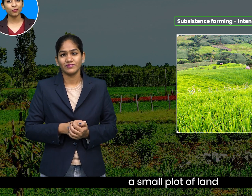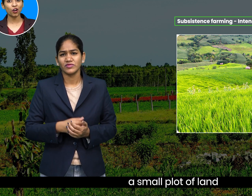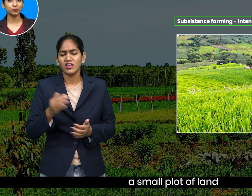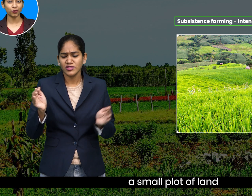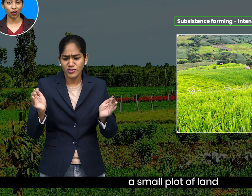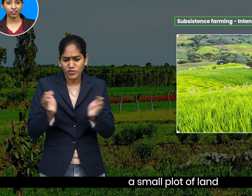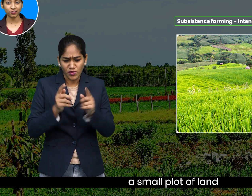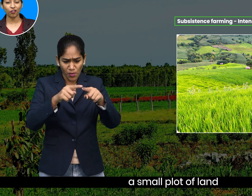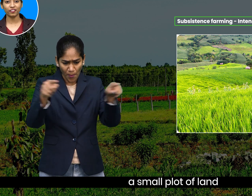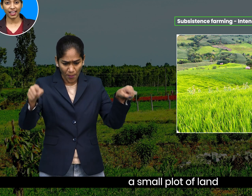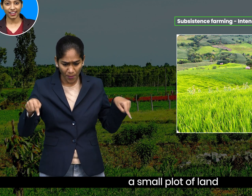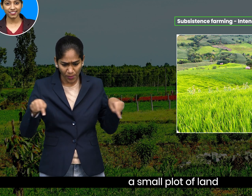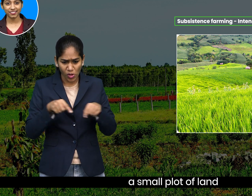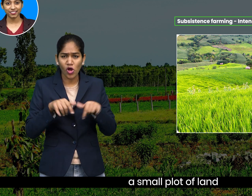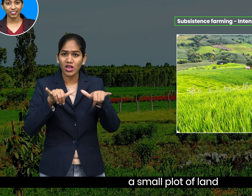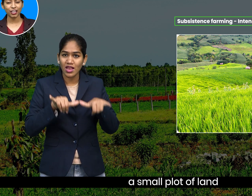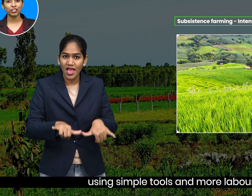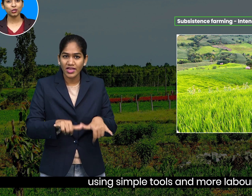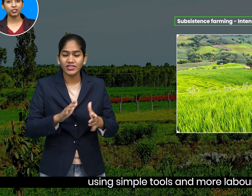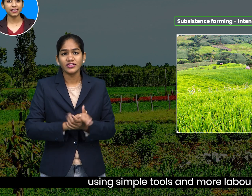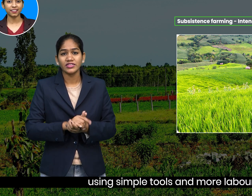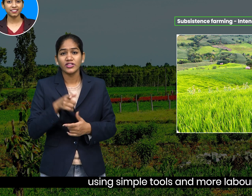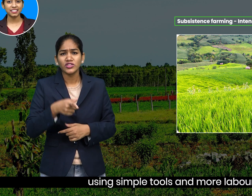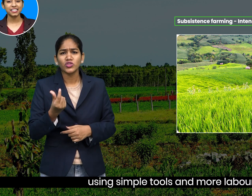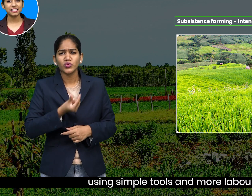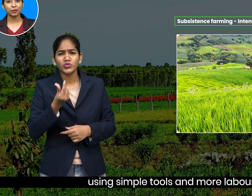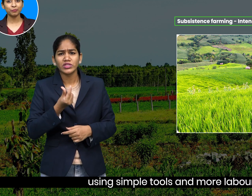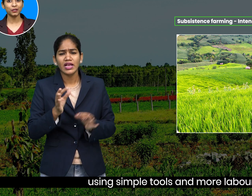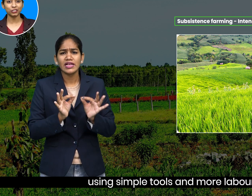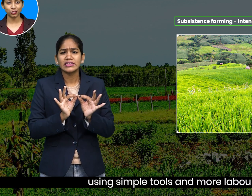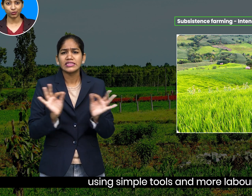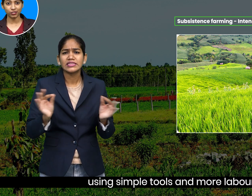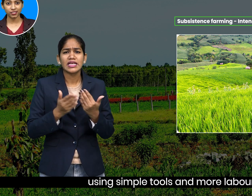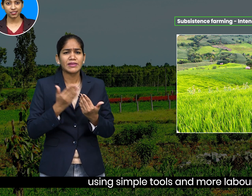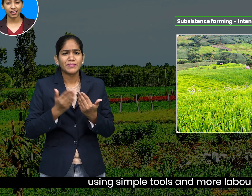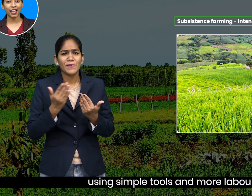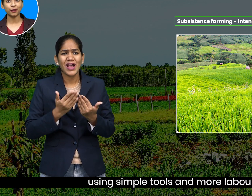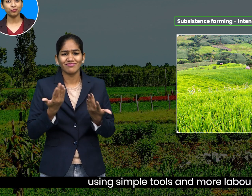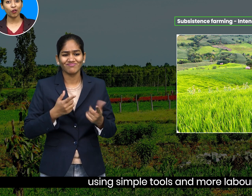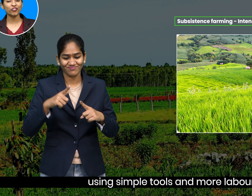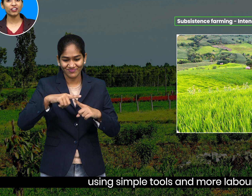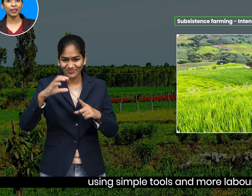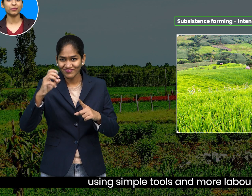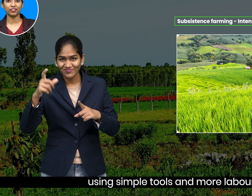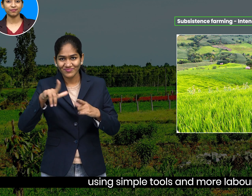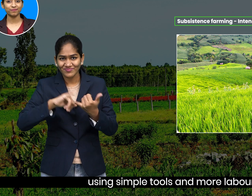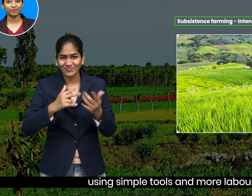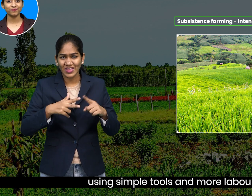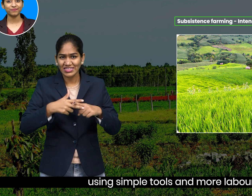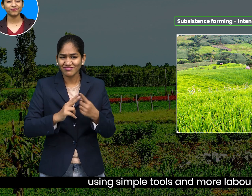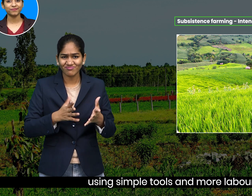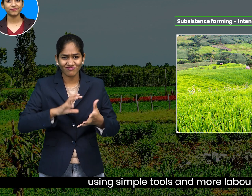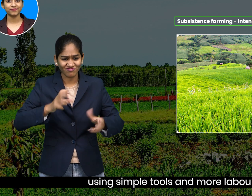a small plot of land using simple tools and more labor.